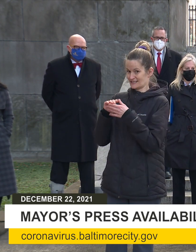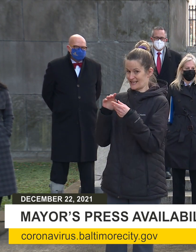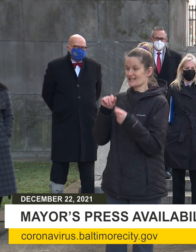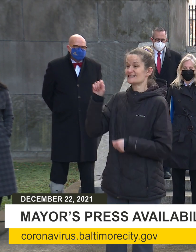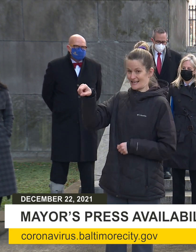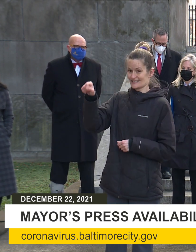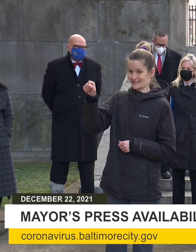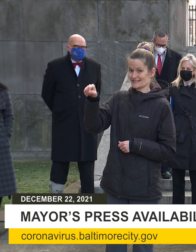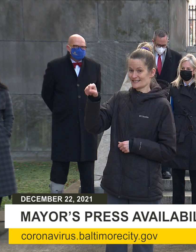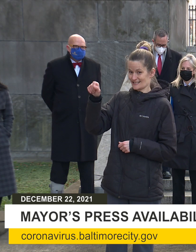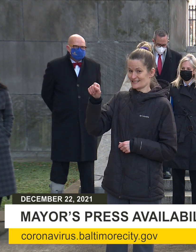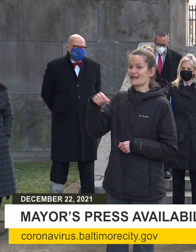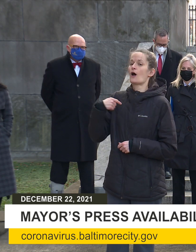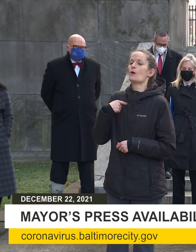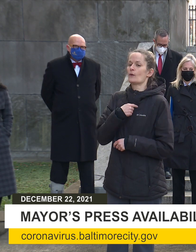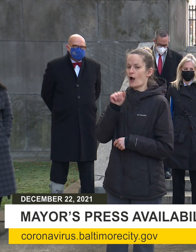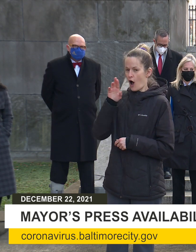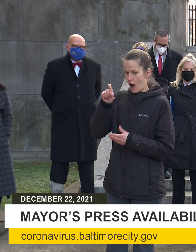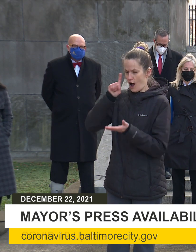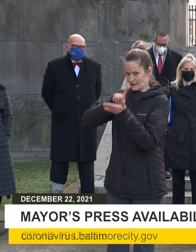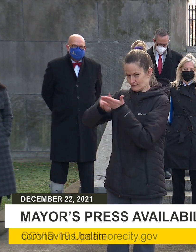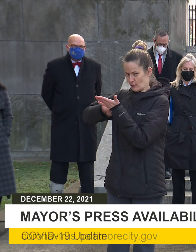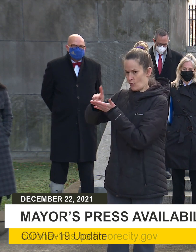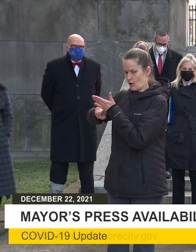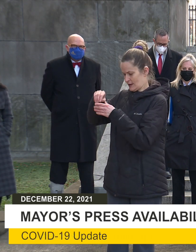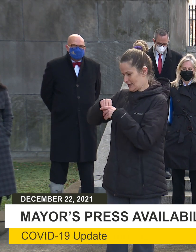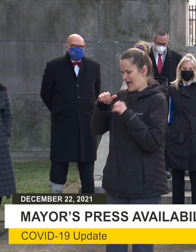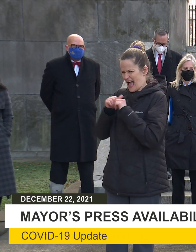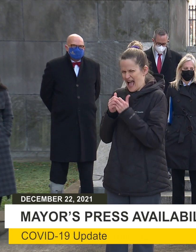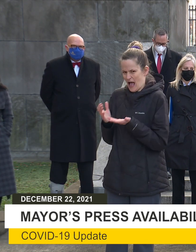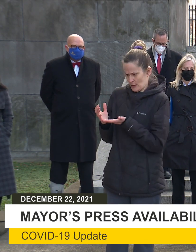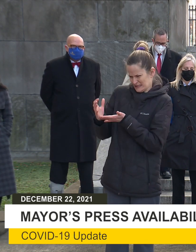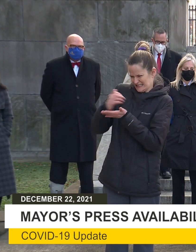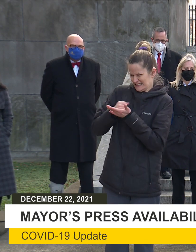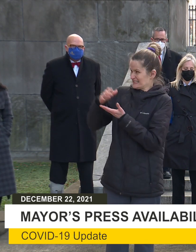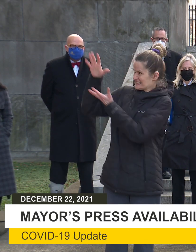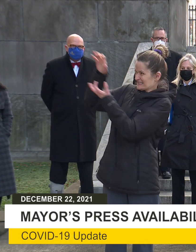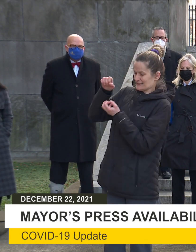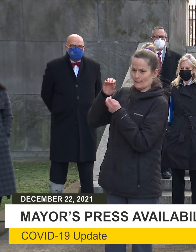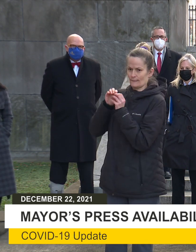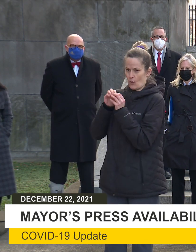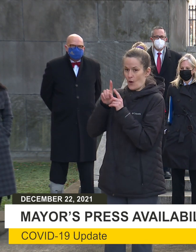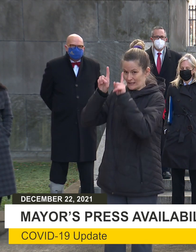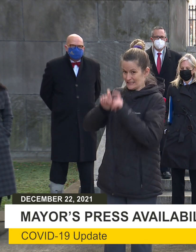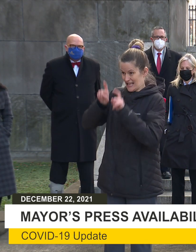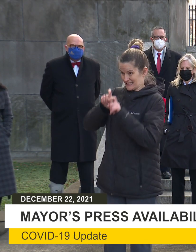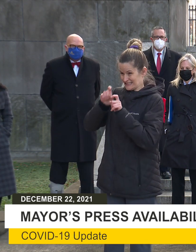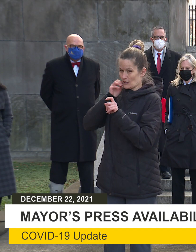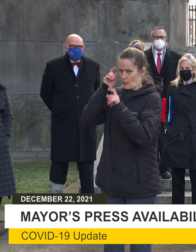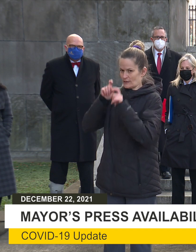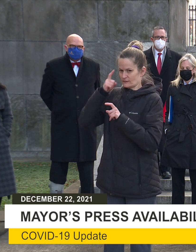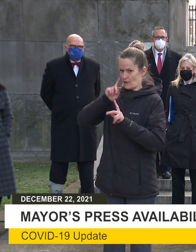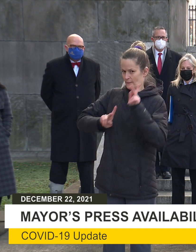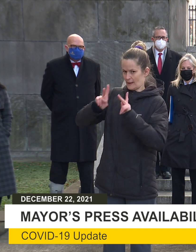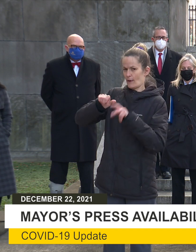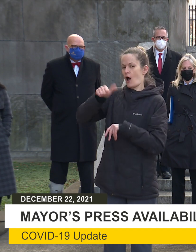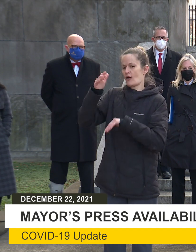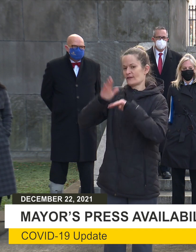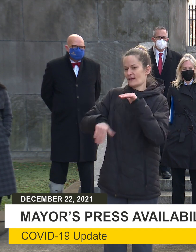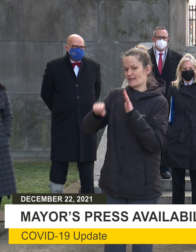to procure more of the at-home tests for folks outside of what the state is allowing us, and then I will allow her to finish. Thank you.